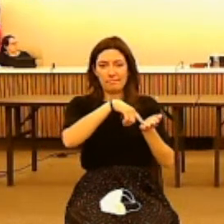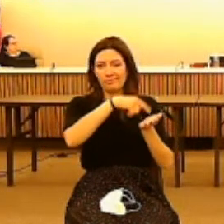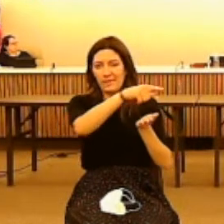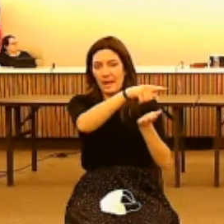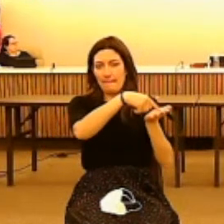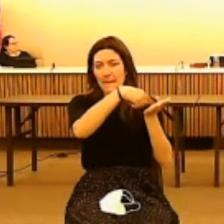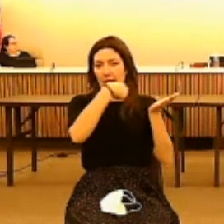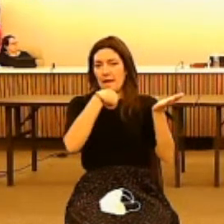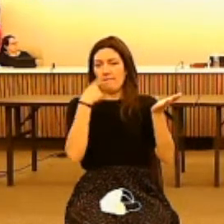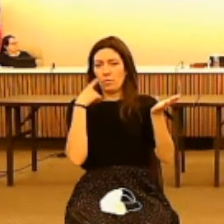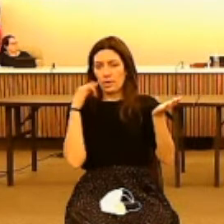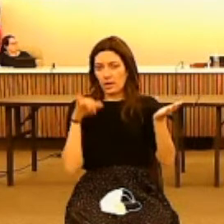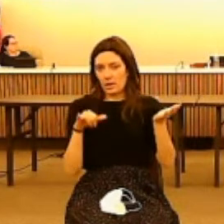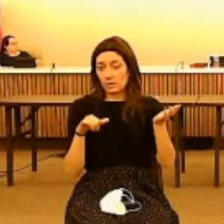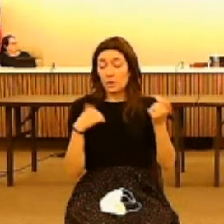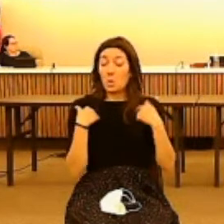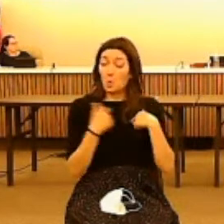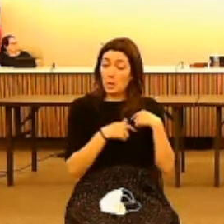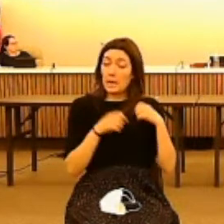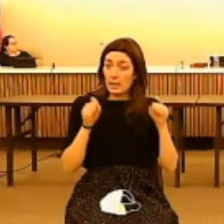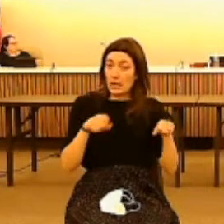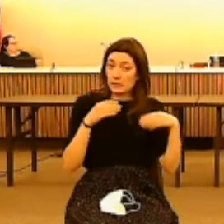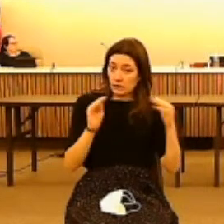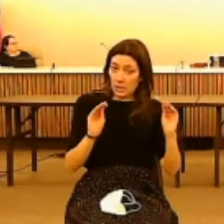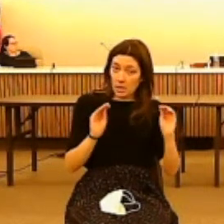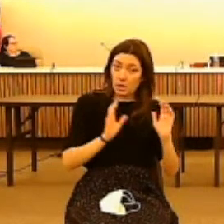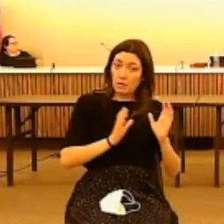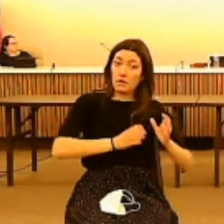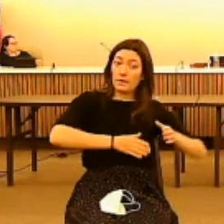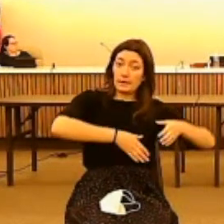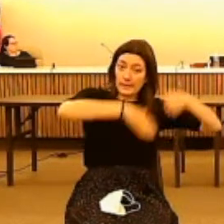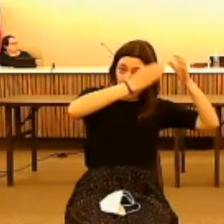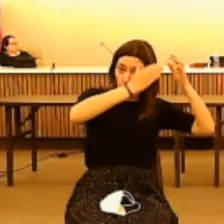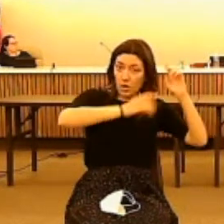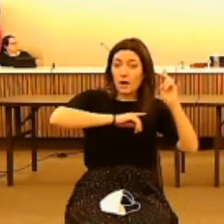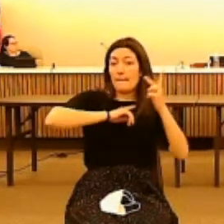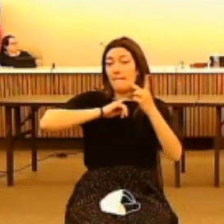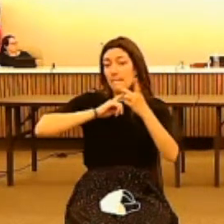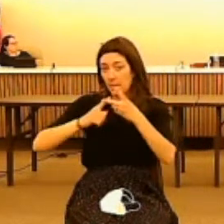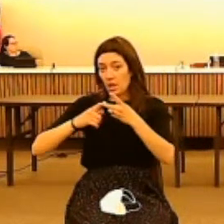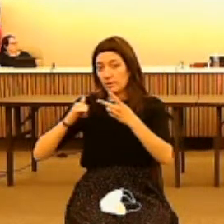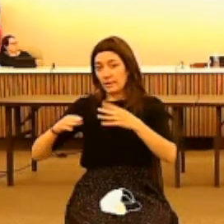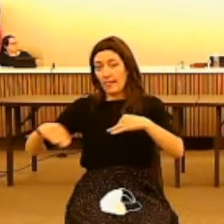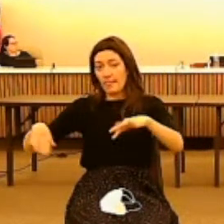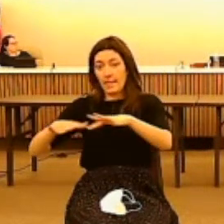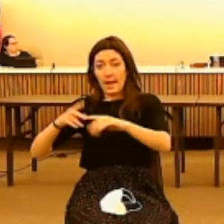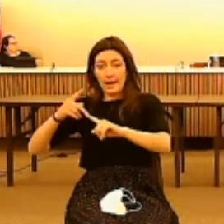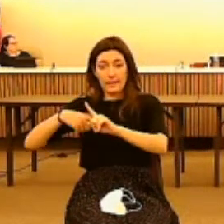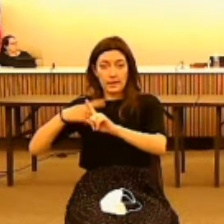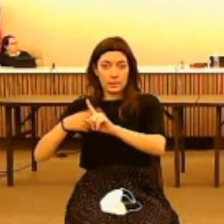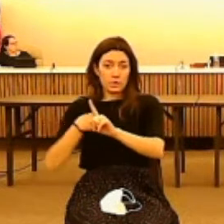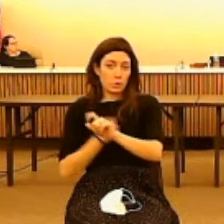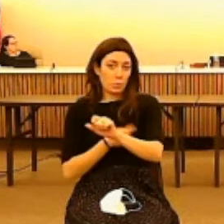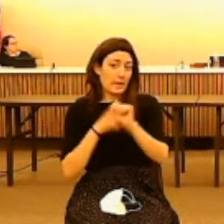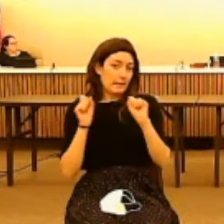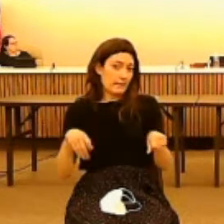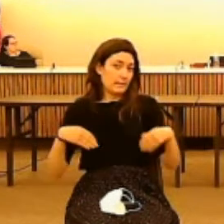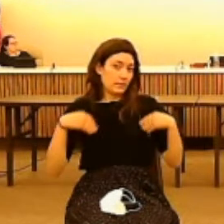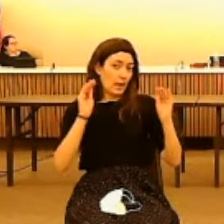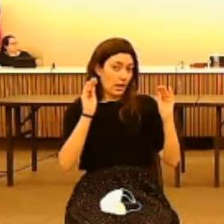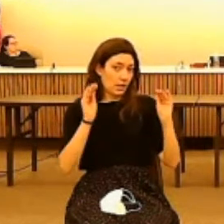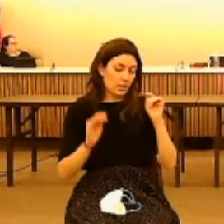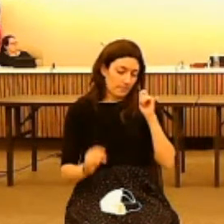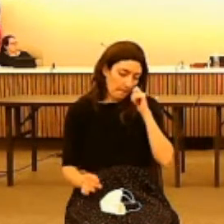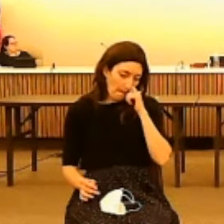We can sell both the tower and the long-term land lease. So